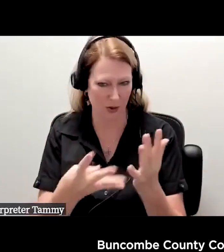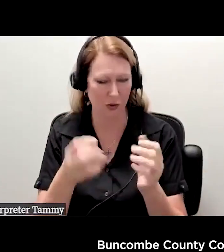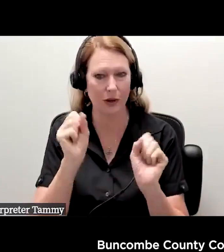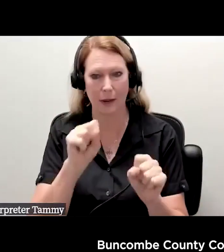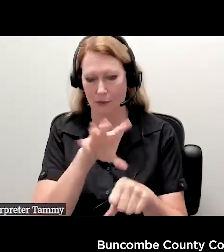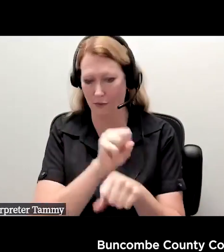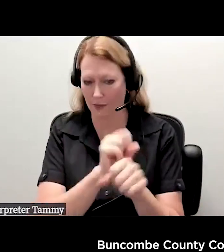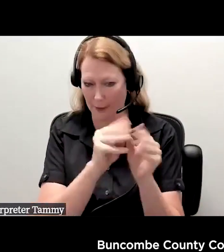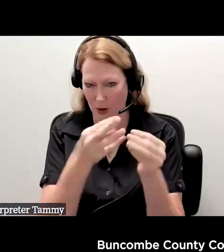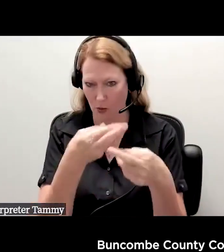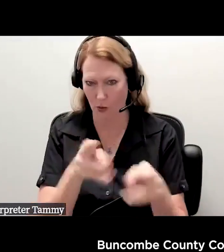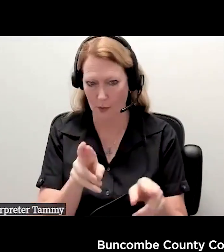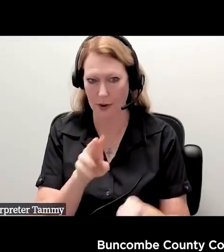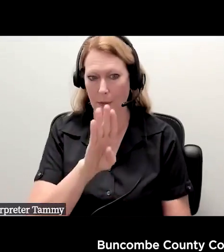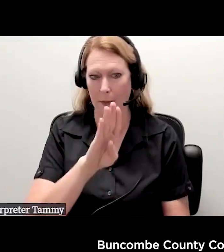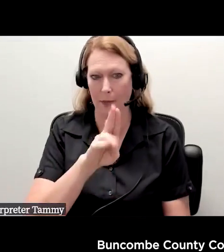rooms at